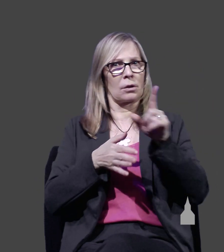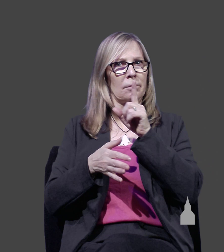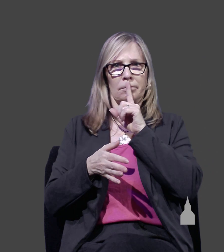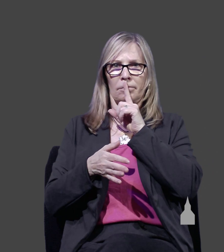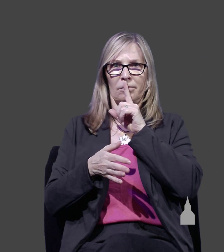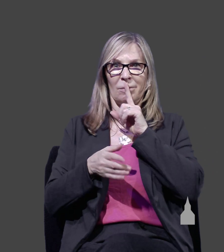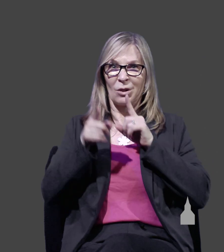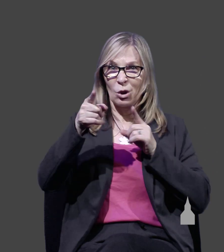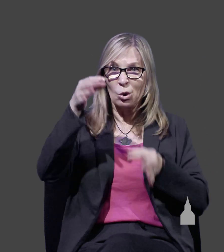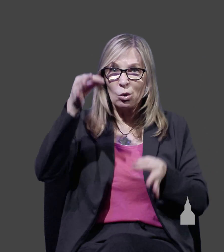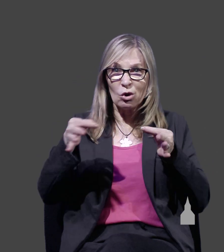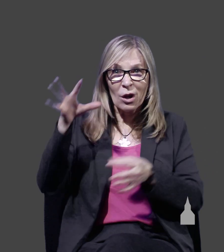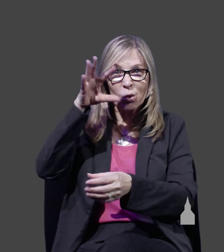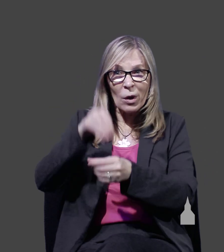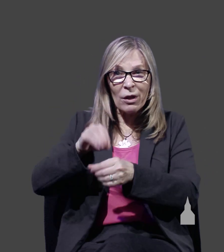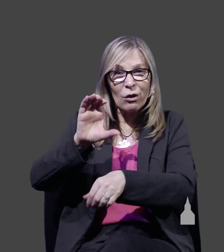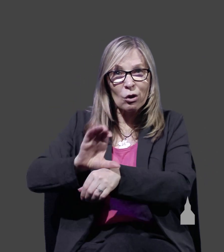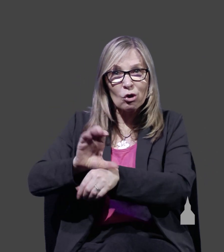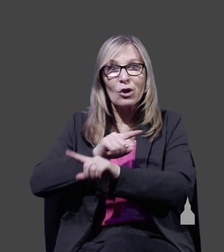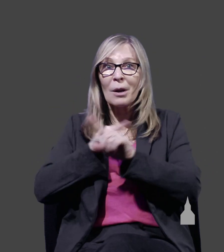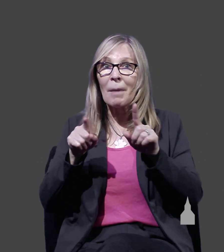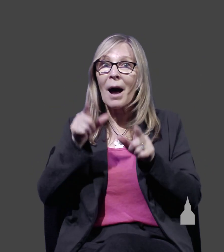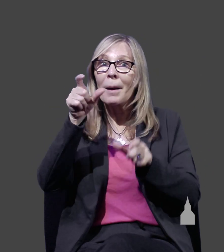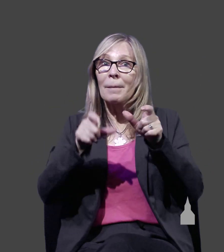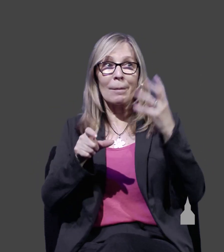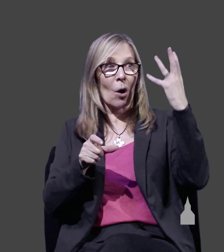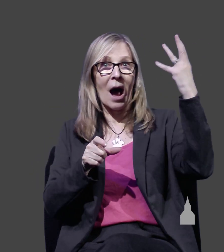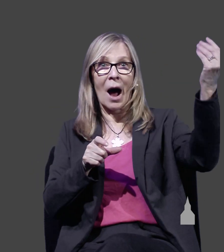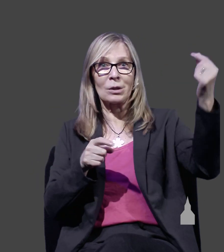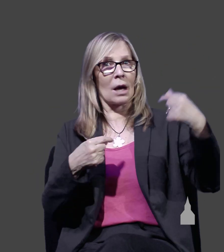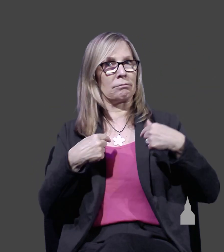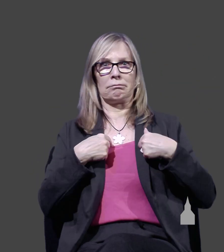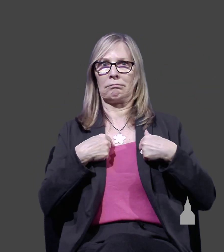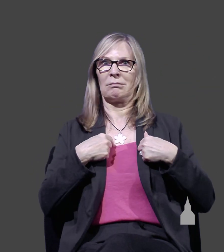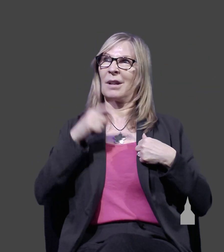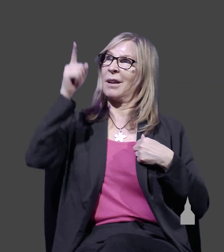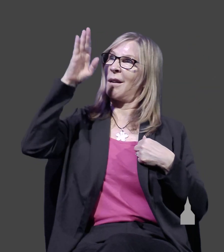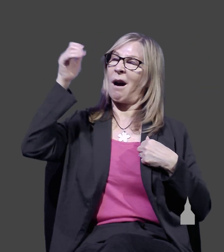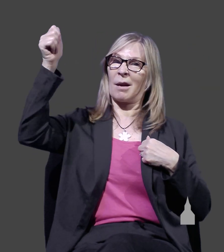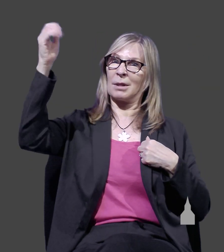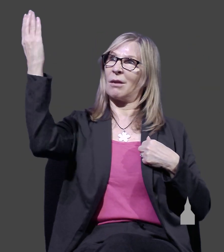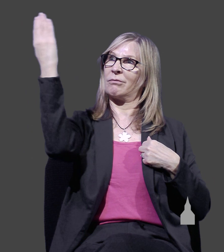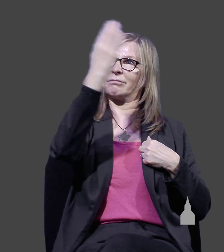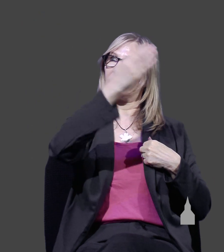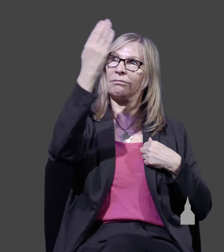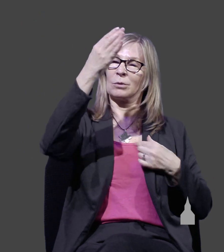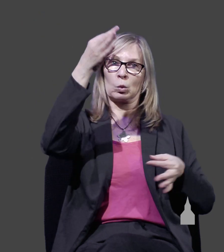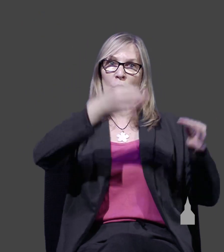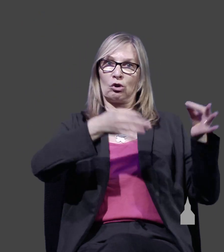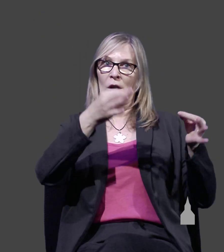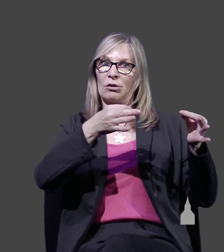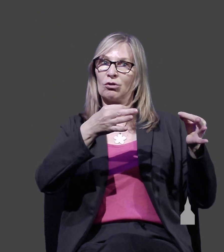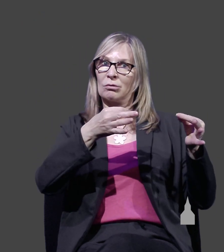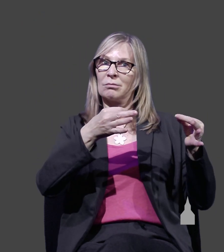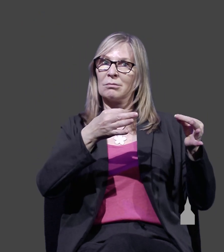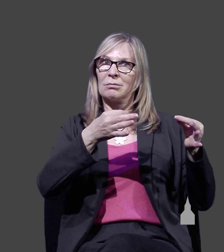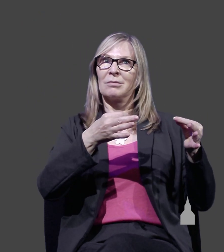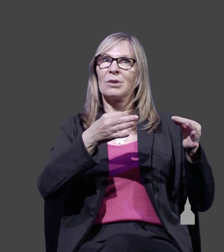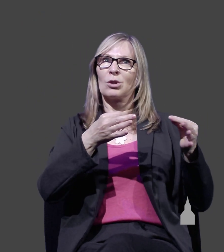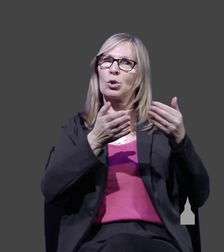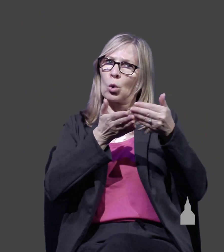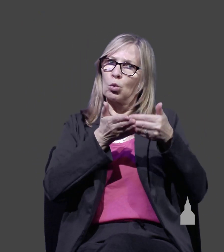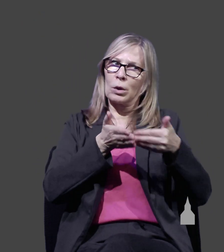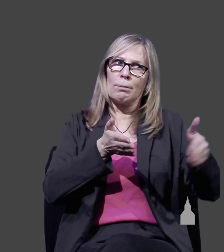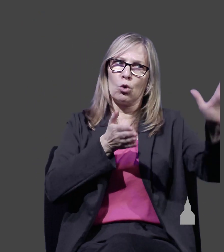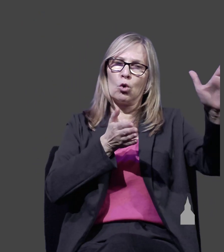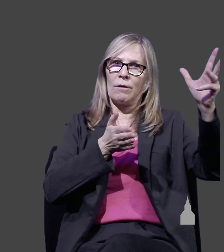judge those who are within the church? But those who are outside, God judges. Remove the wicked man from among yourselves.